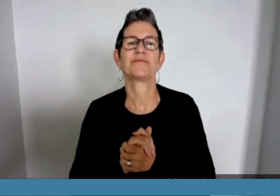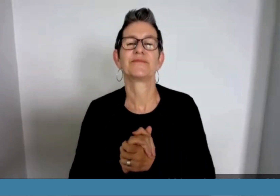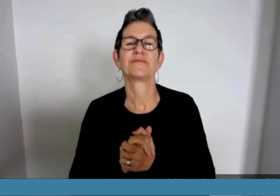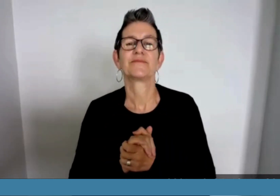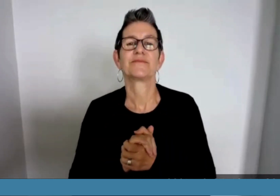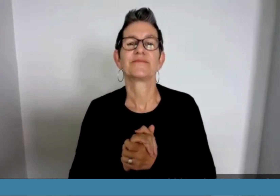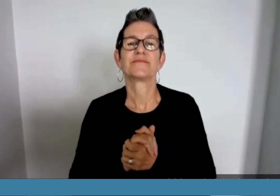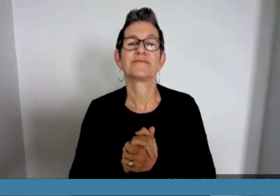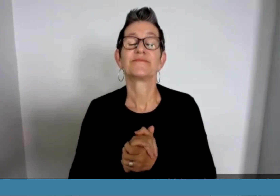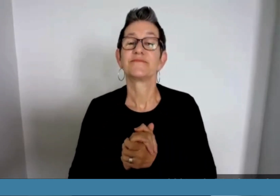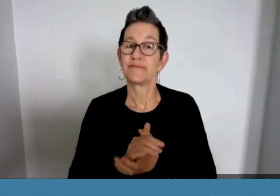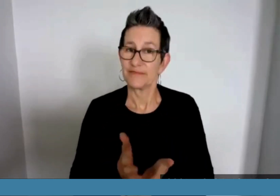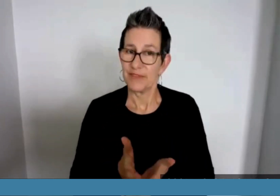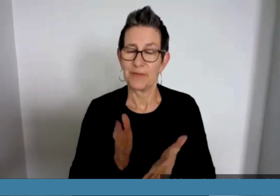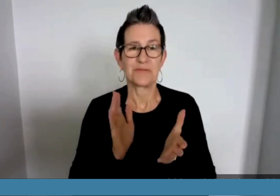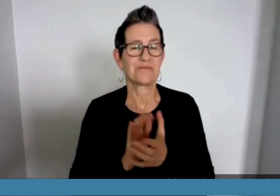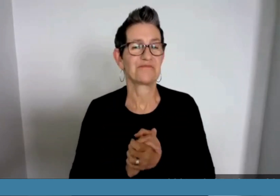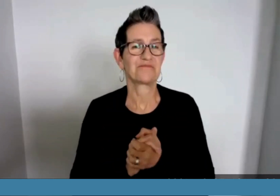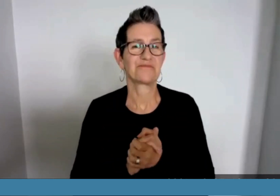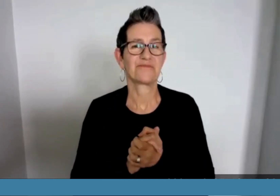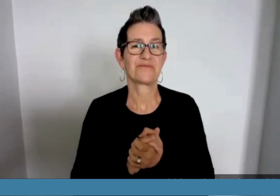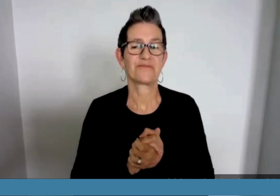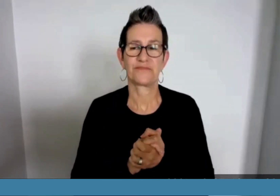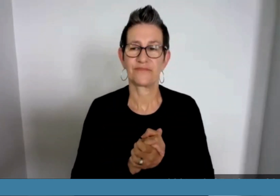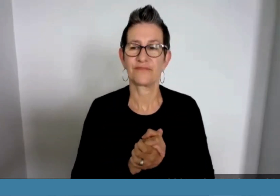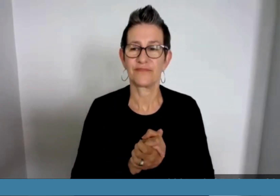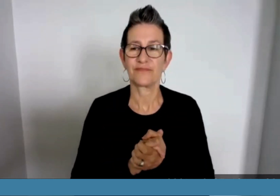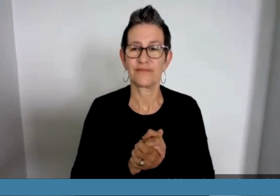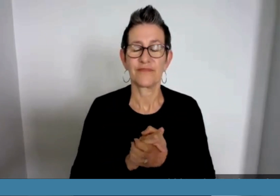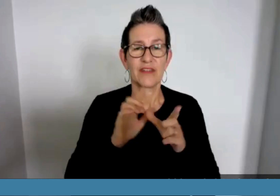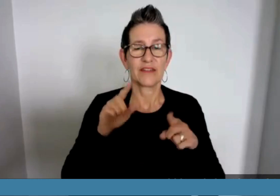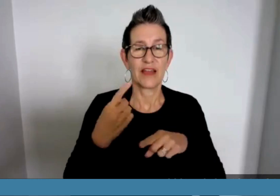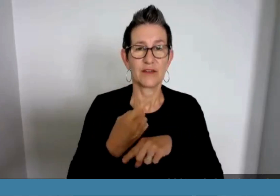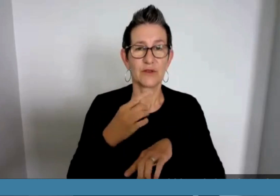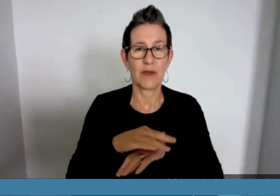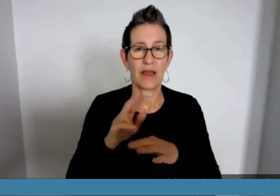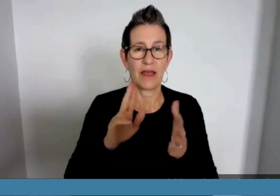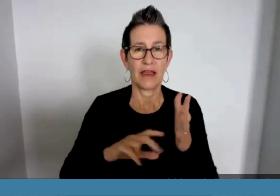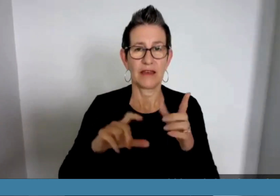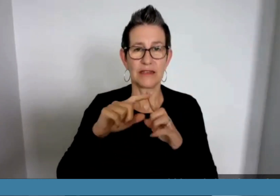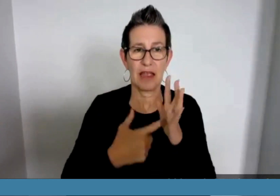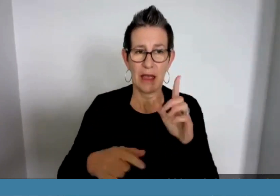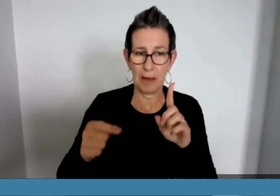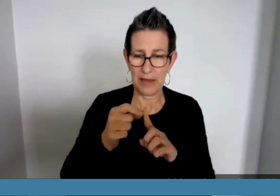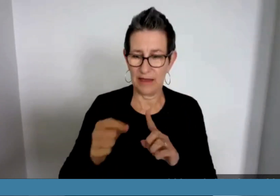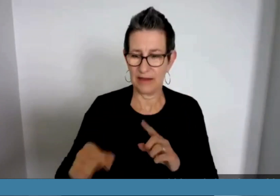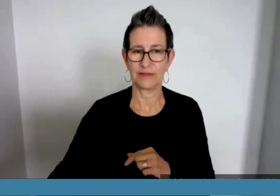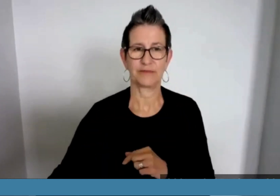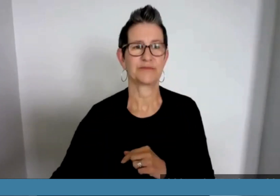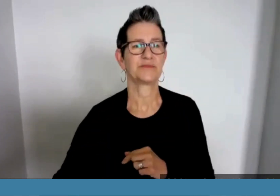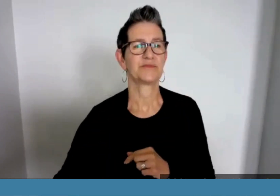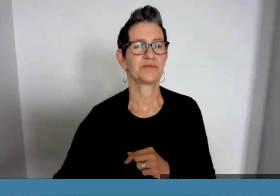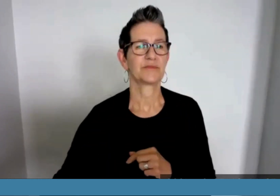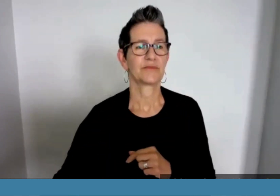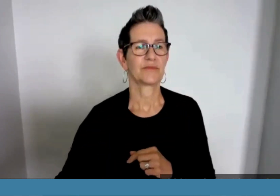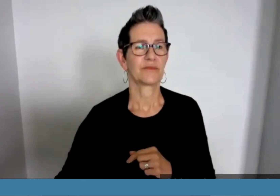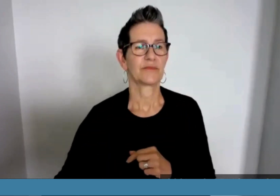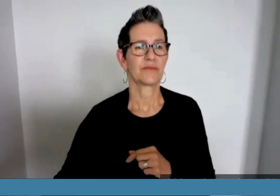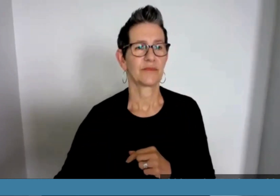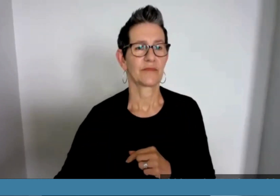So now let's delve into the National Disability Research Partnership, what drives our work, and